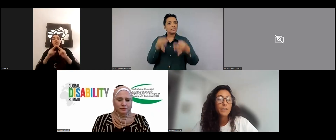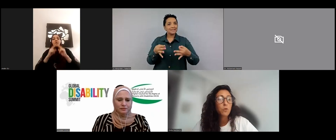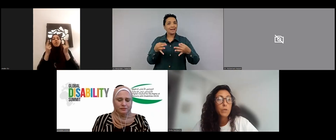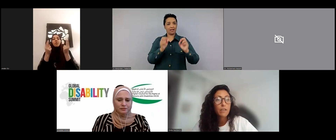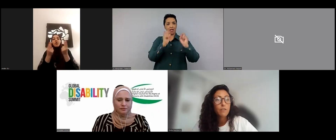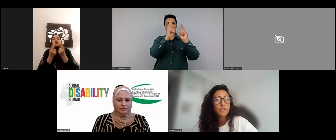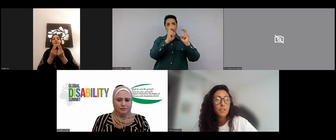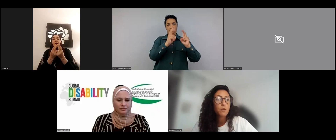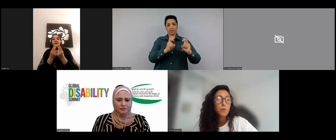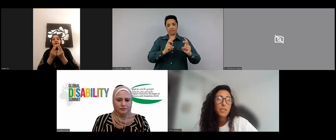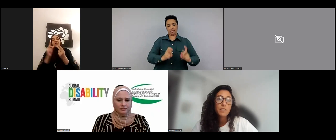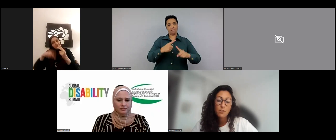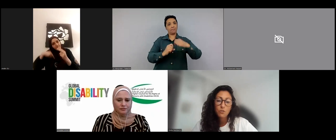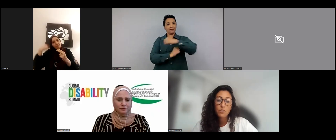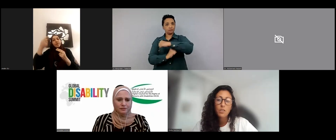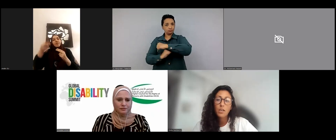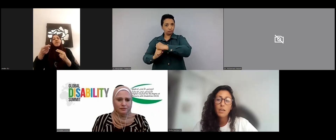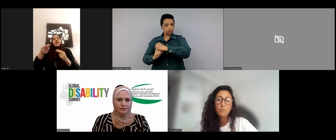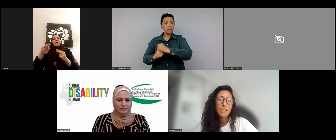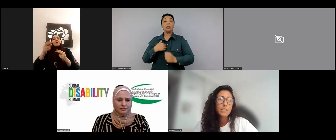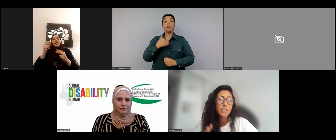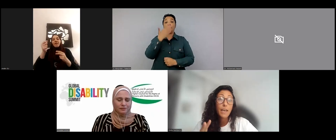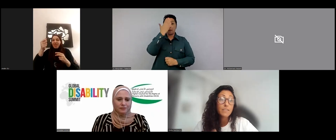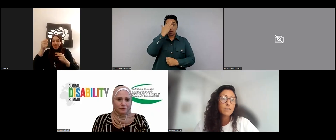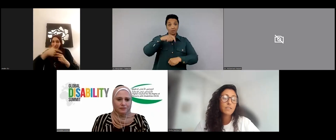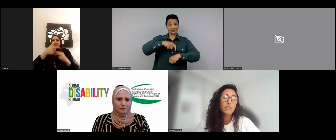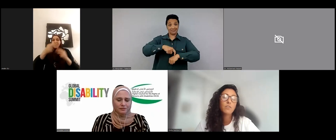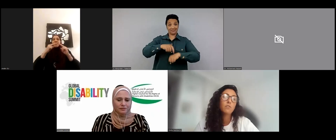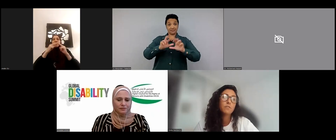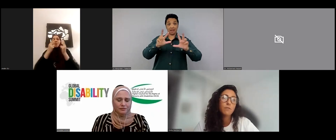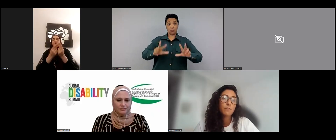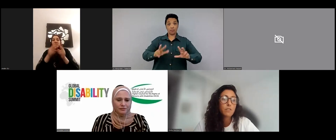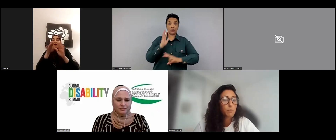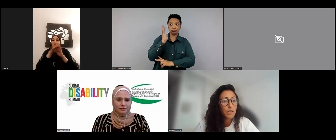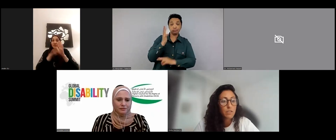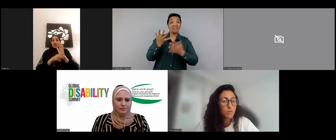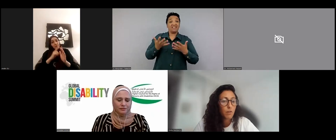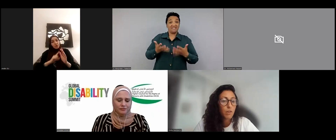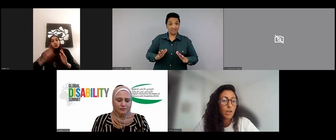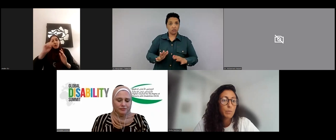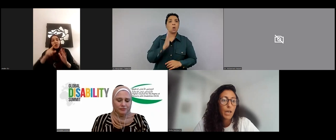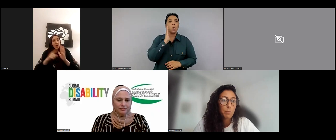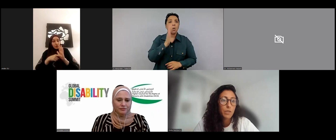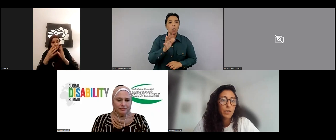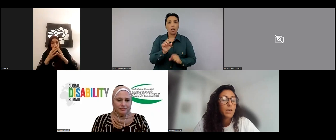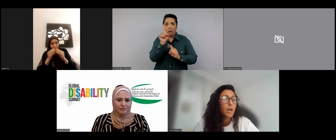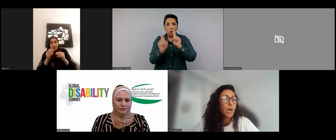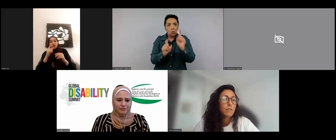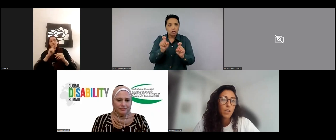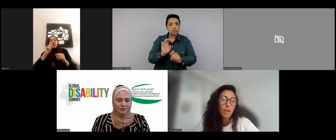I know we have a Q&A session at the end of this first part, so I'll be